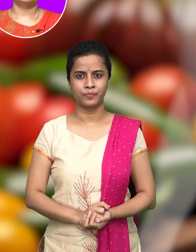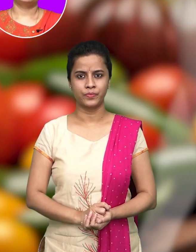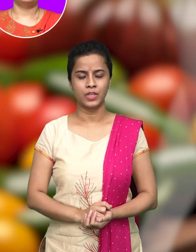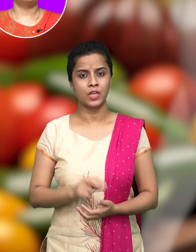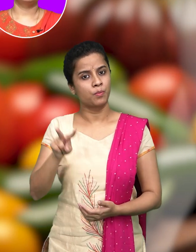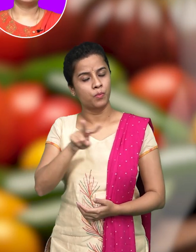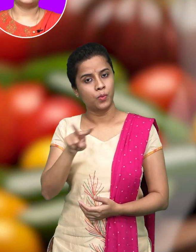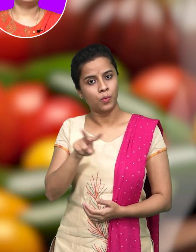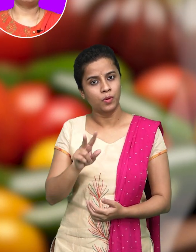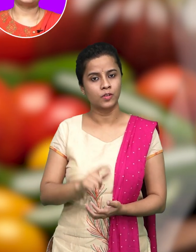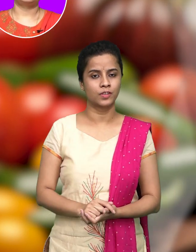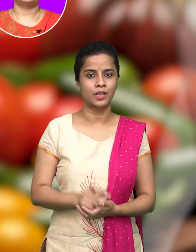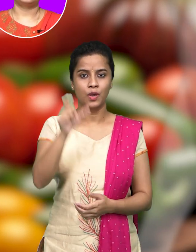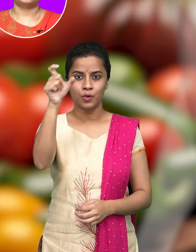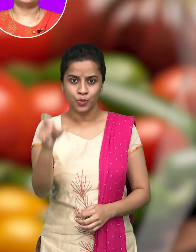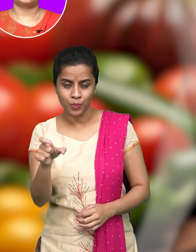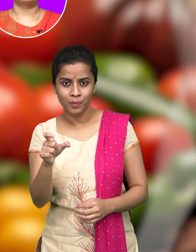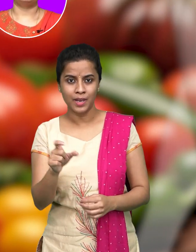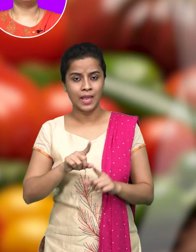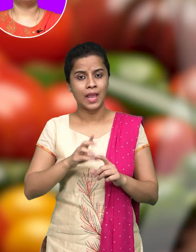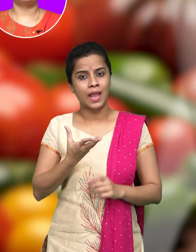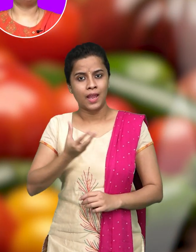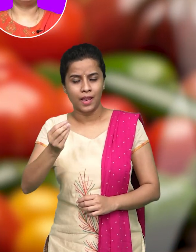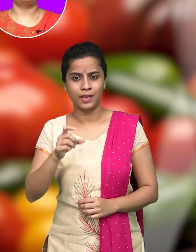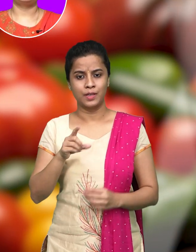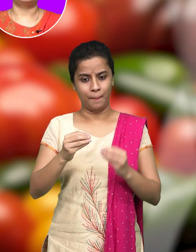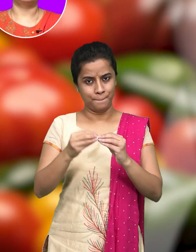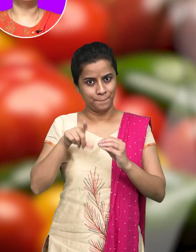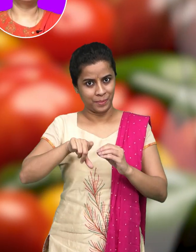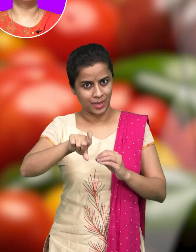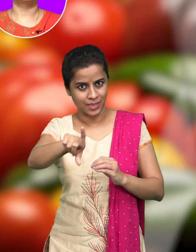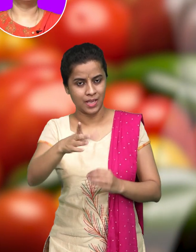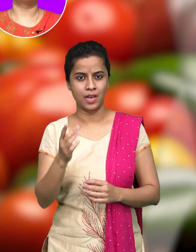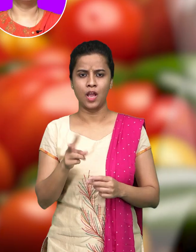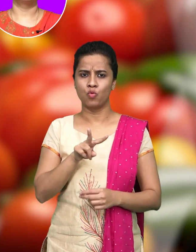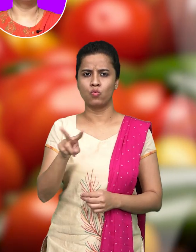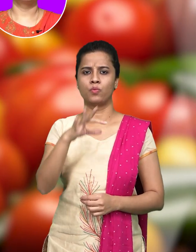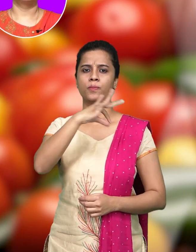Here both humans and the bacteria are mutually benefited.